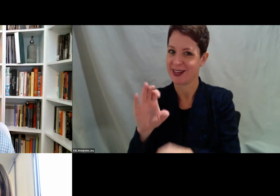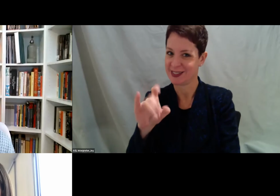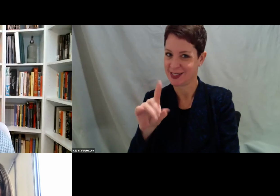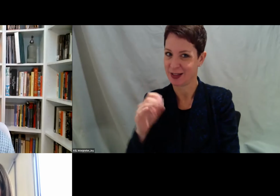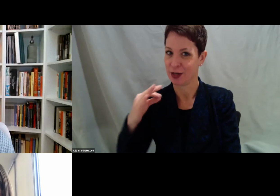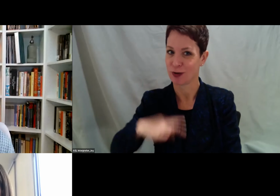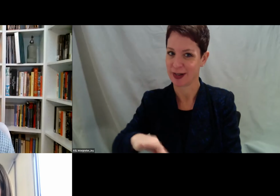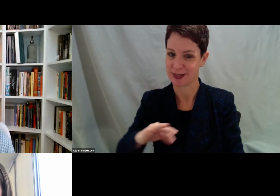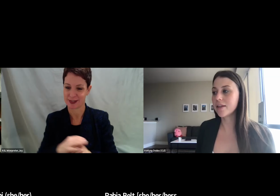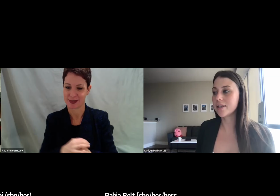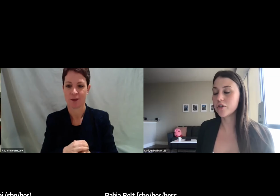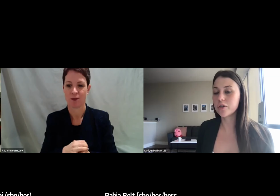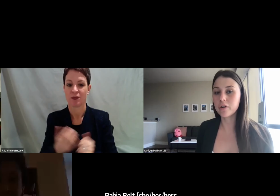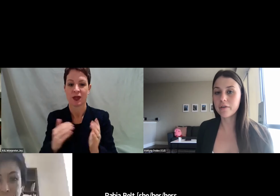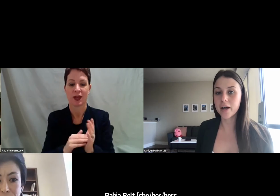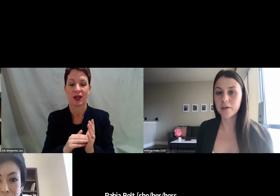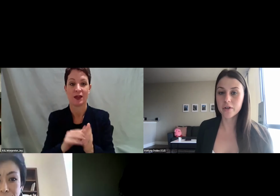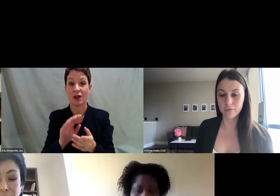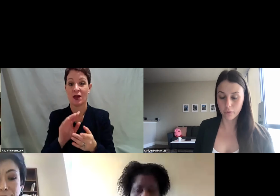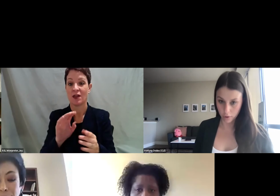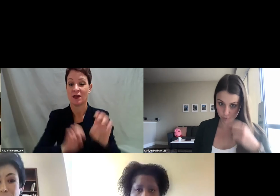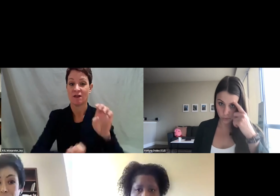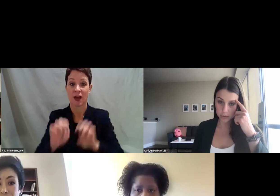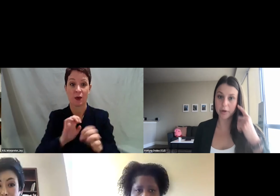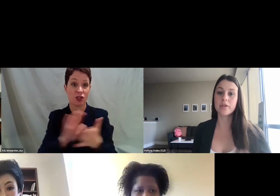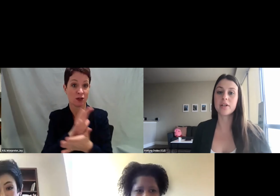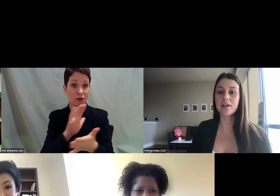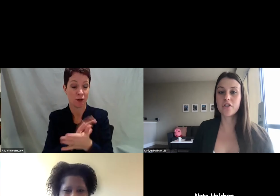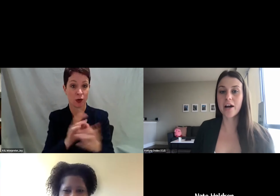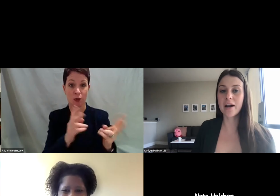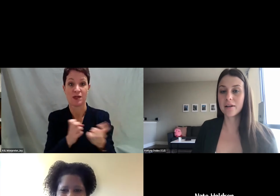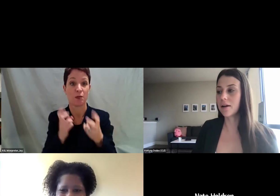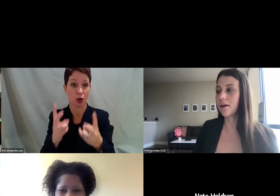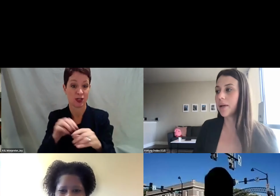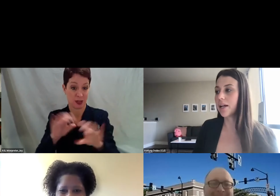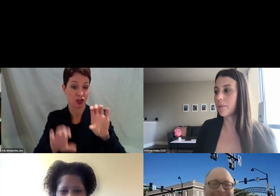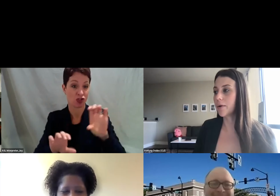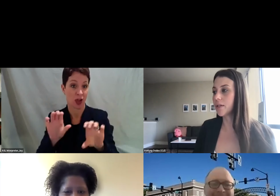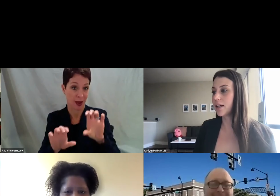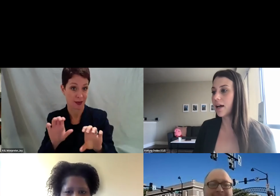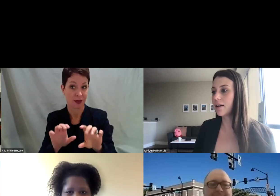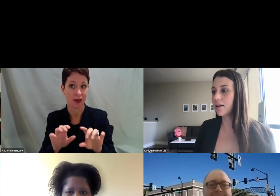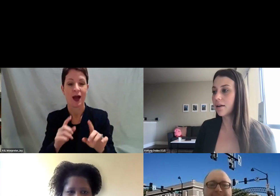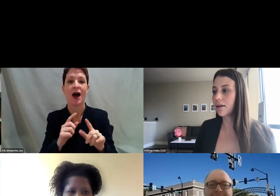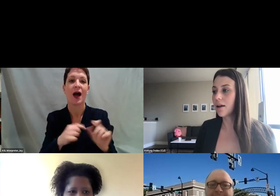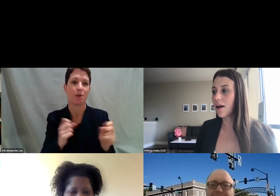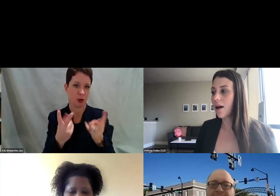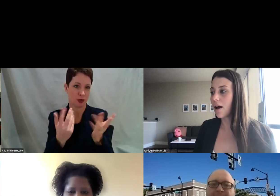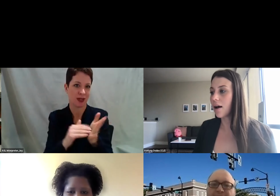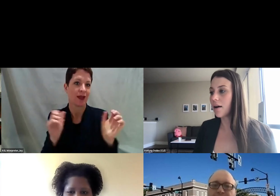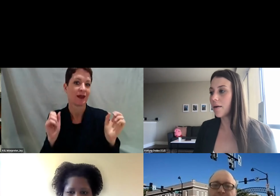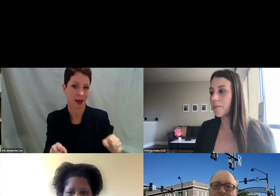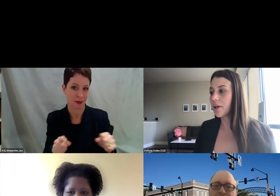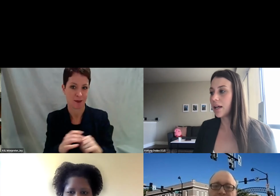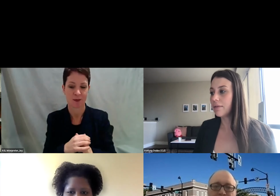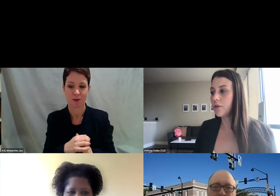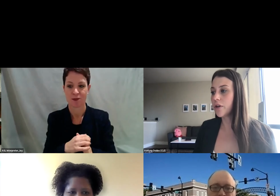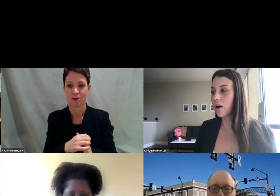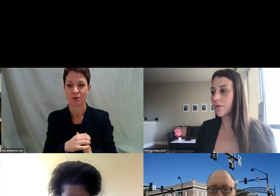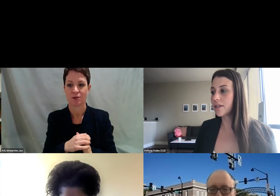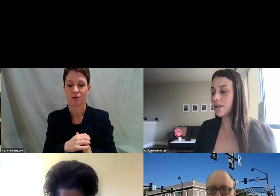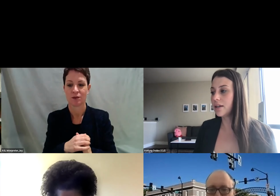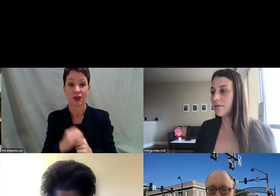credits. Again, the digital evaluation form was posted in the chat, but I can post it again.